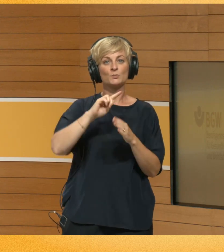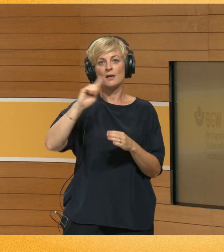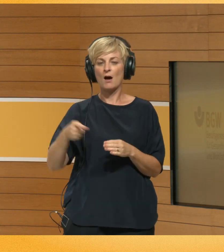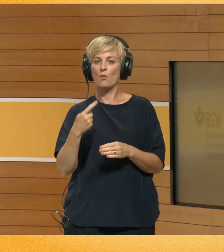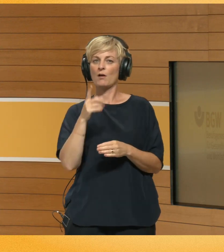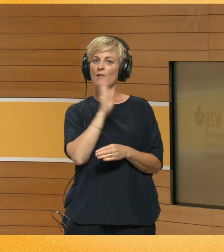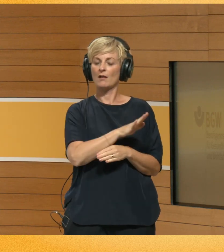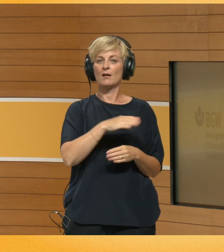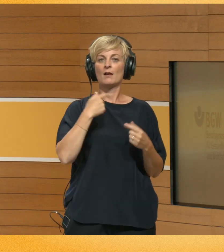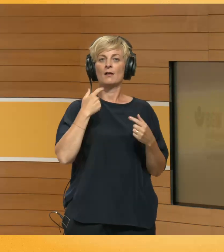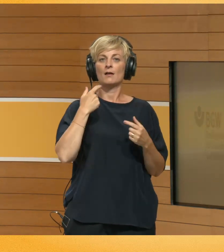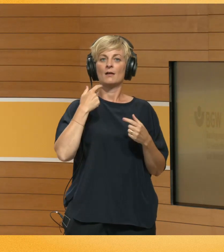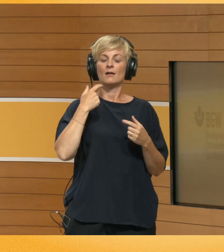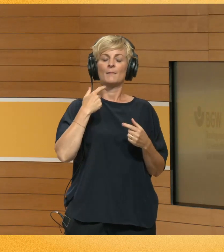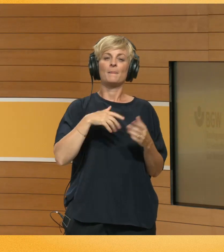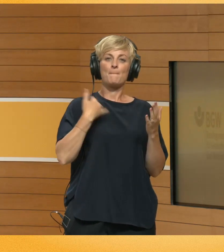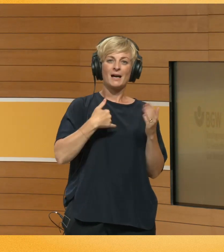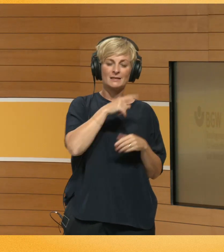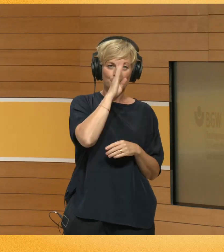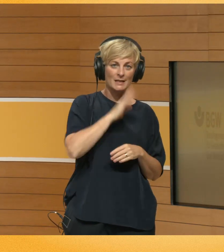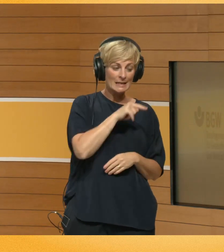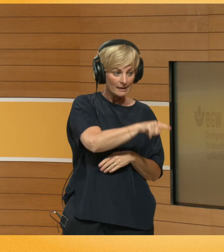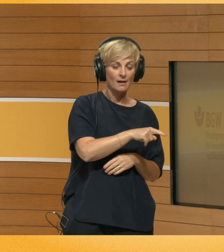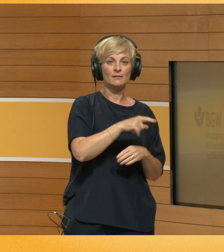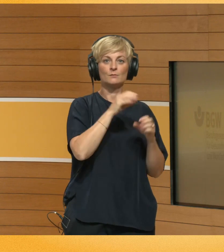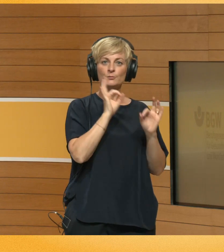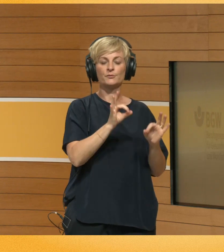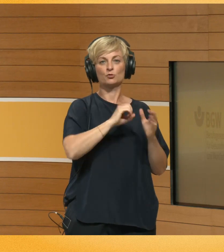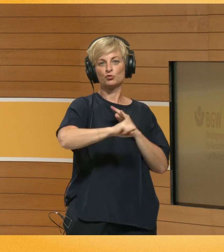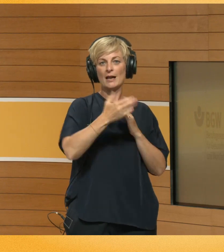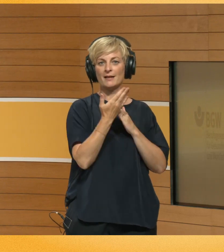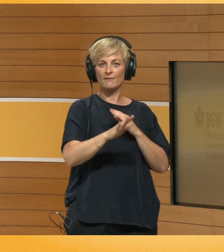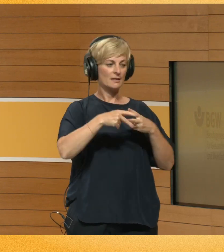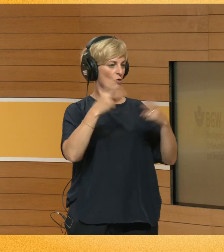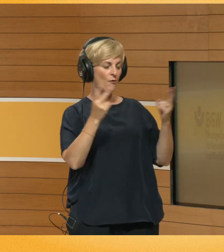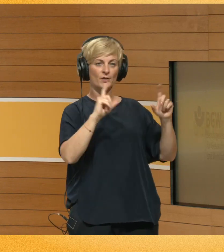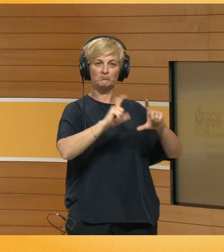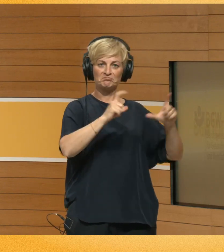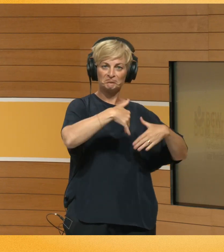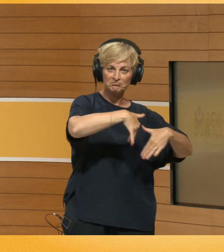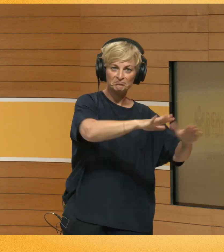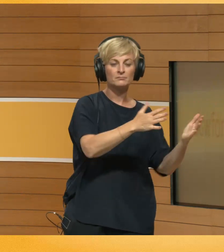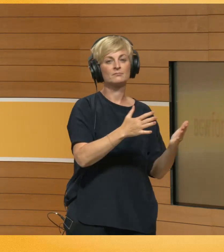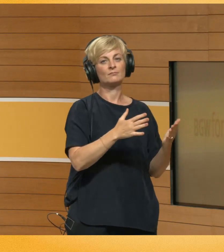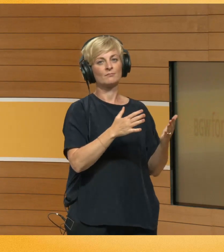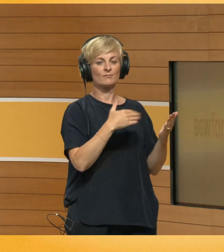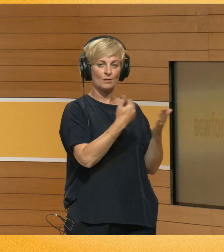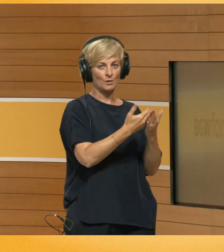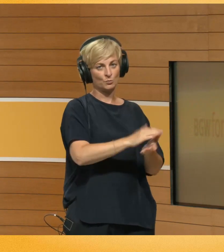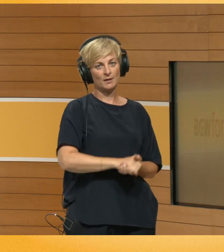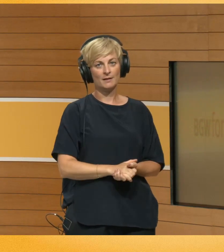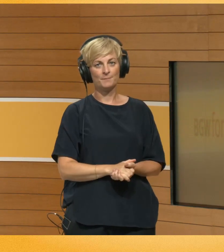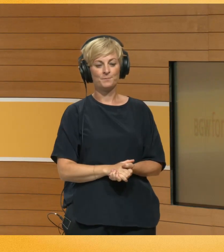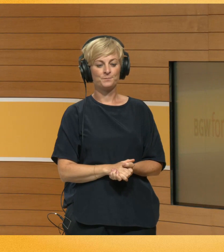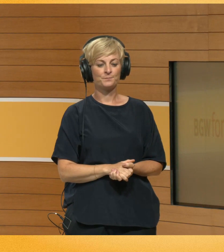But in all these, what were some of the measures that most countries were advancing on? Apart from